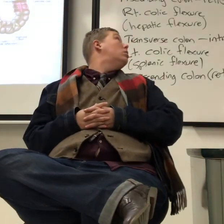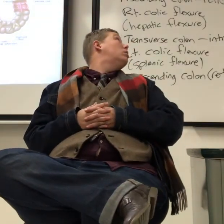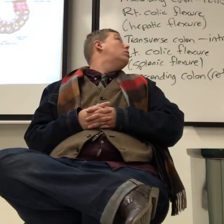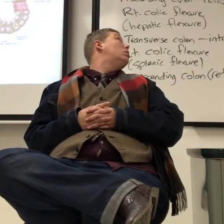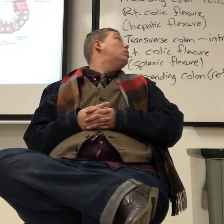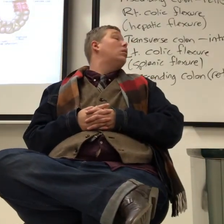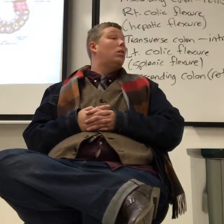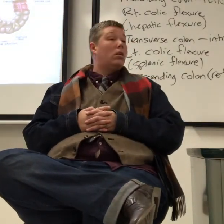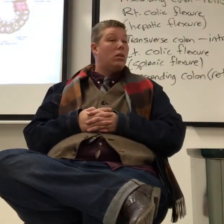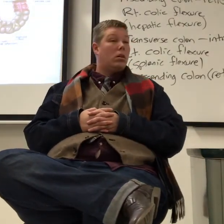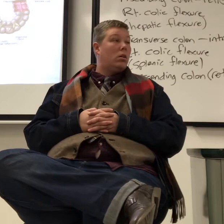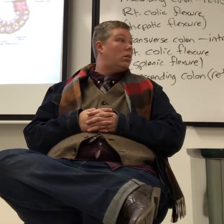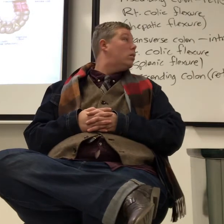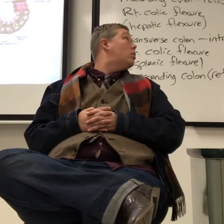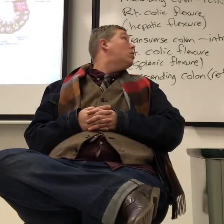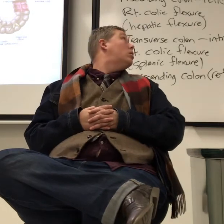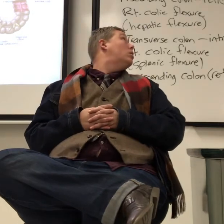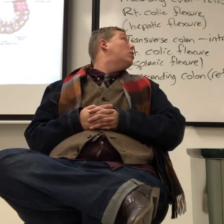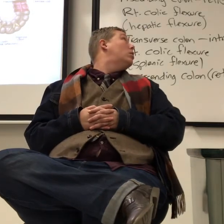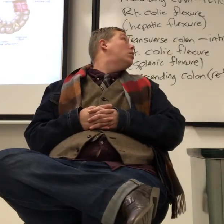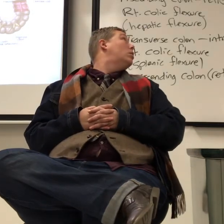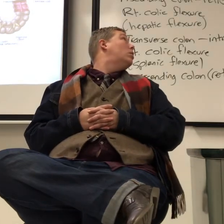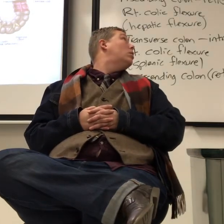full longitudinal layer.